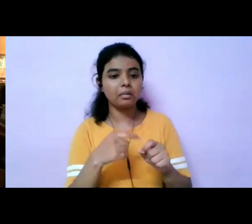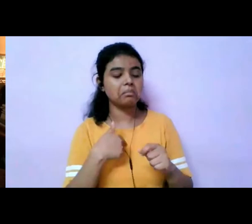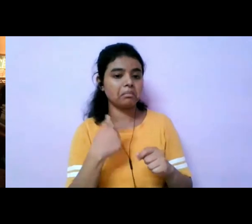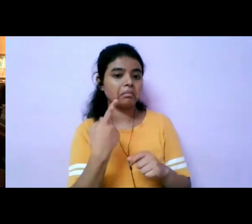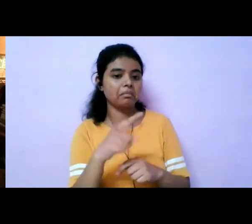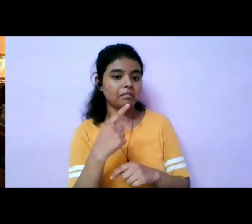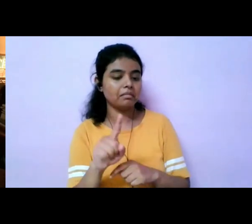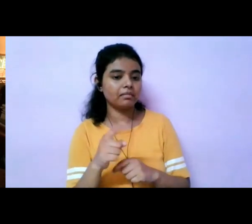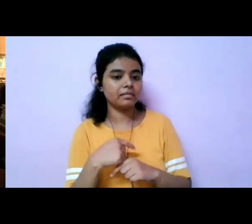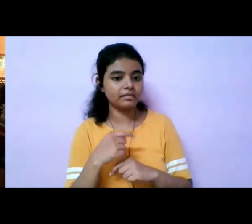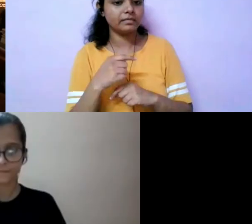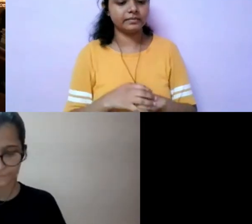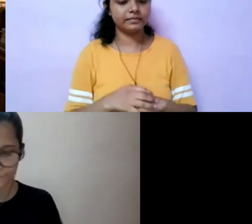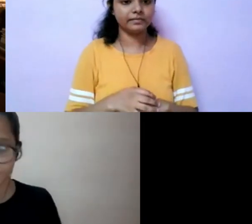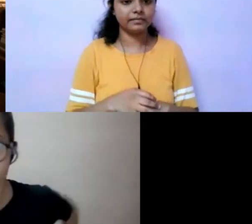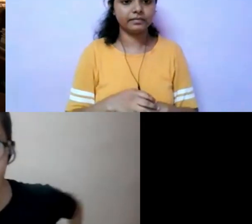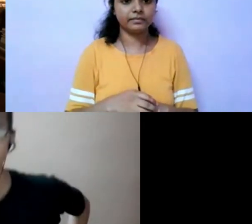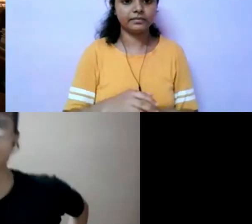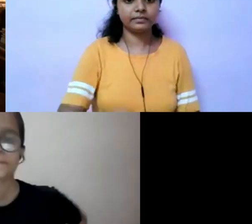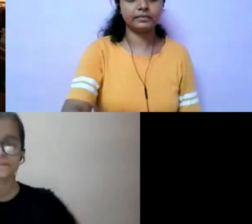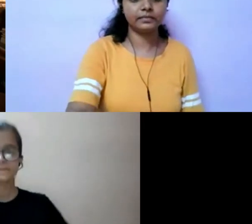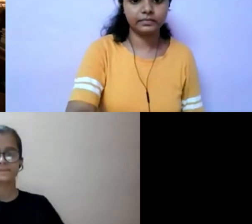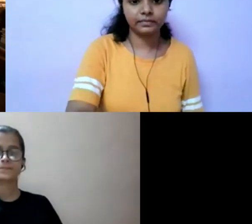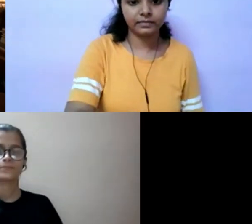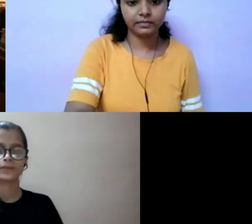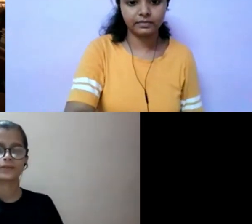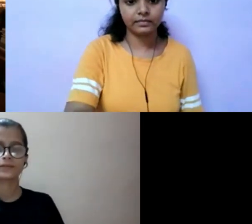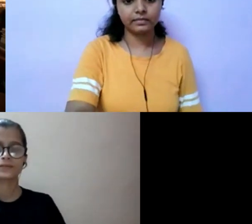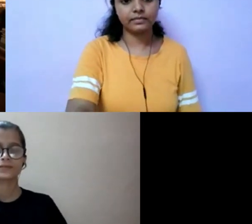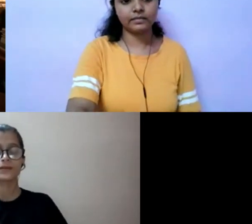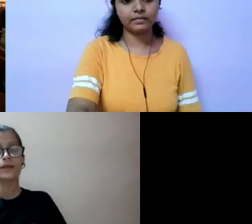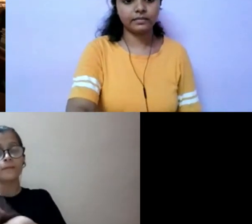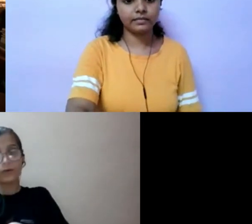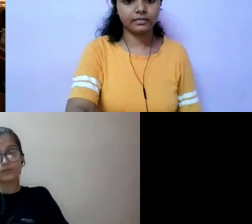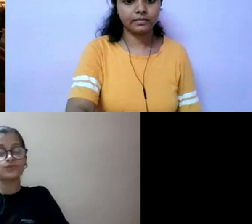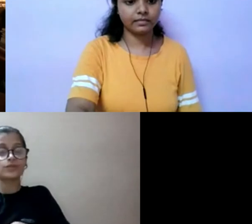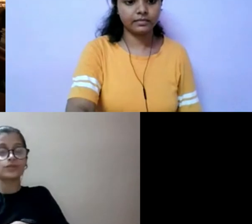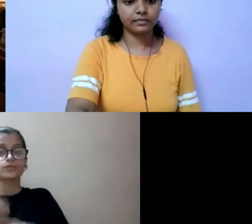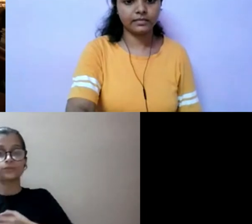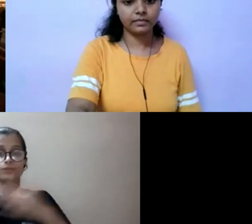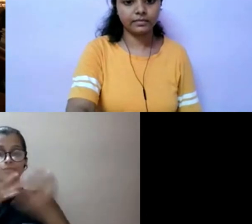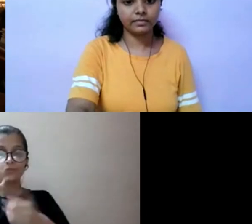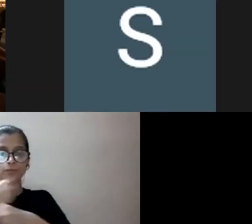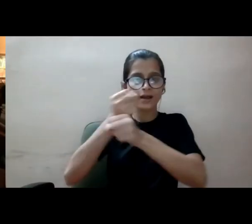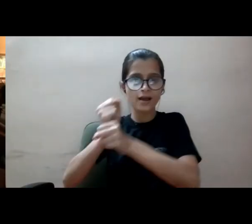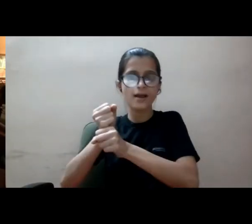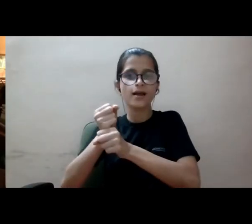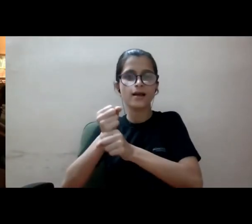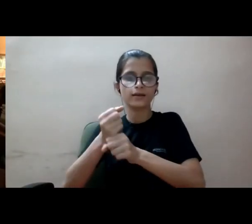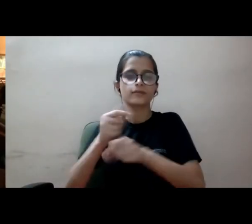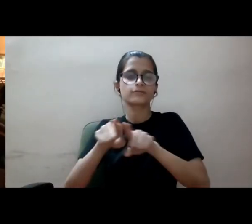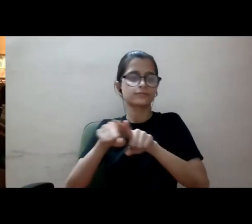Yeah, it's an opportunity to make new ways of thinking, you know. So who taught us how to